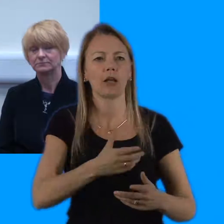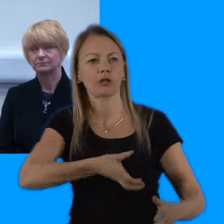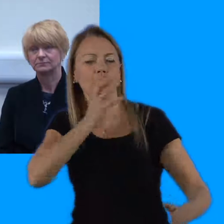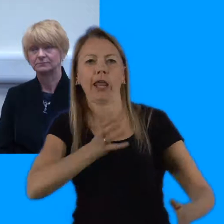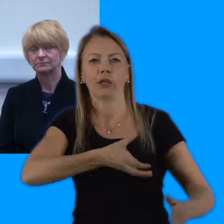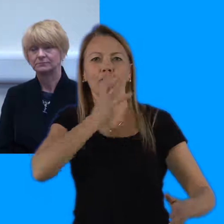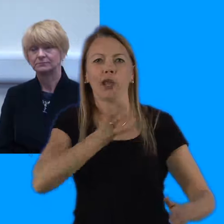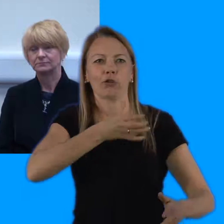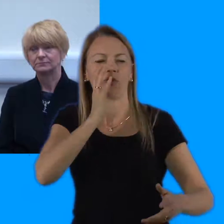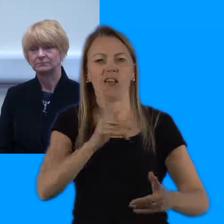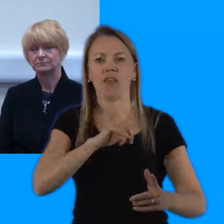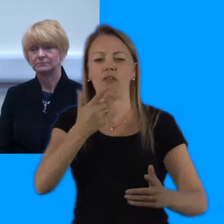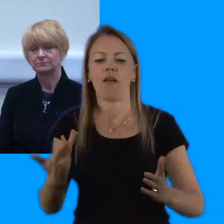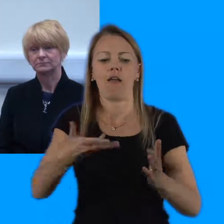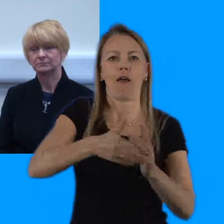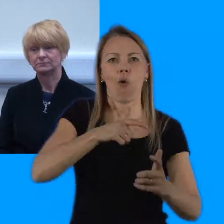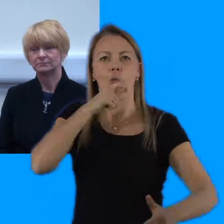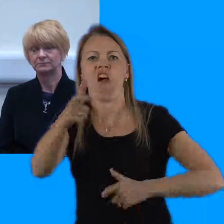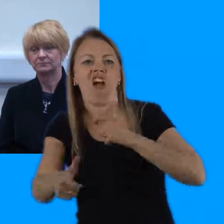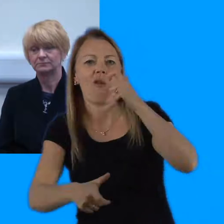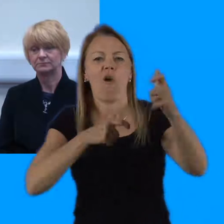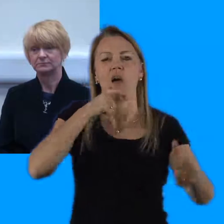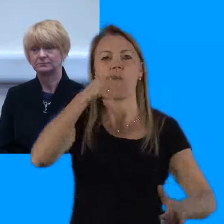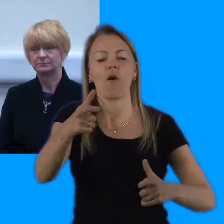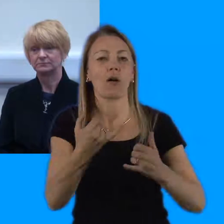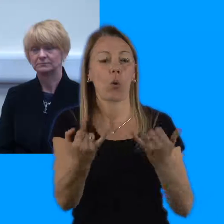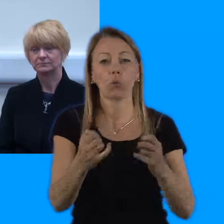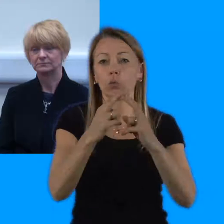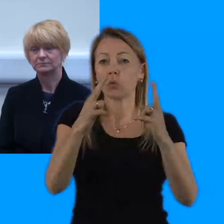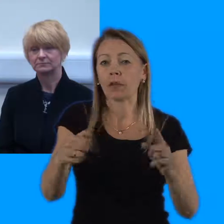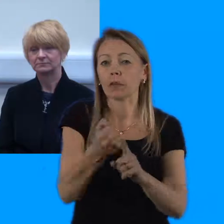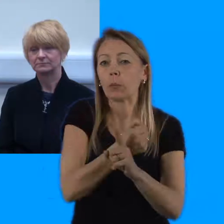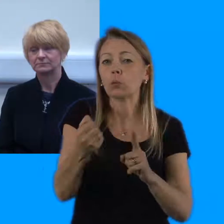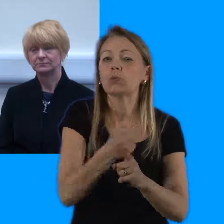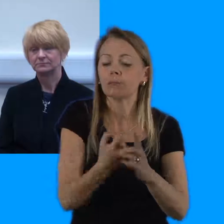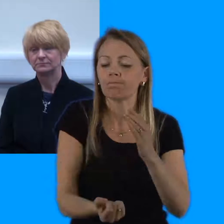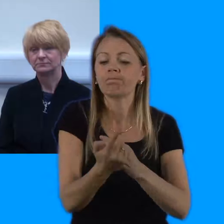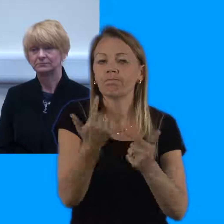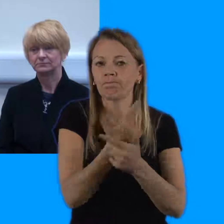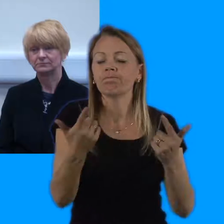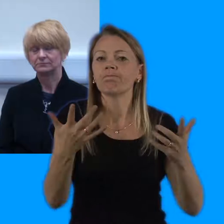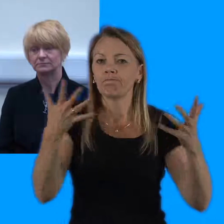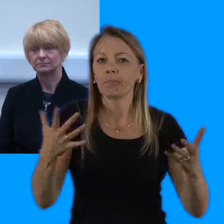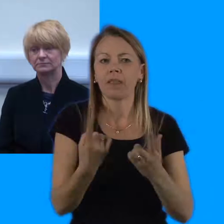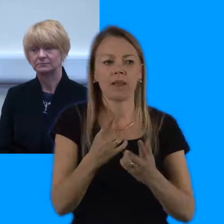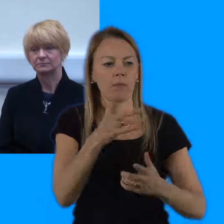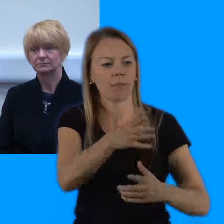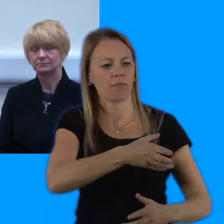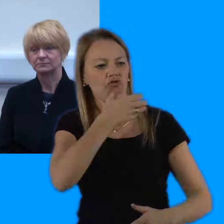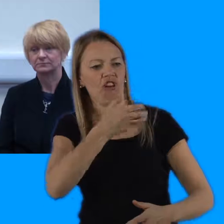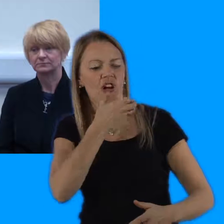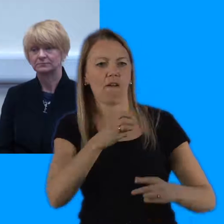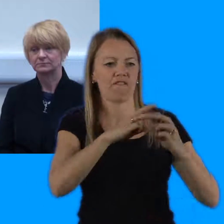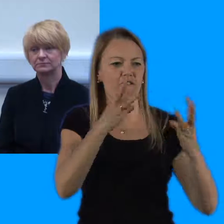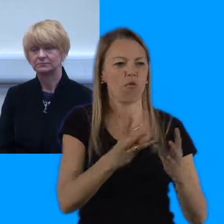but excessive use of alcohol. And we know that in our line of work that domestic abuse is a big thing. A lot of people are going